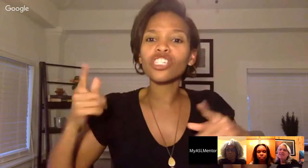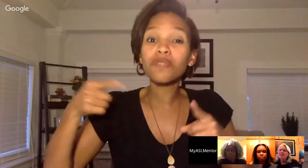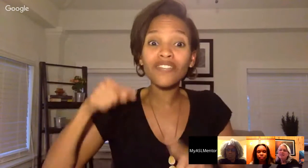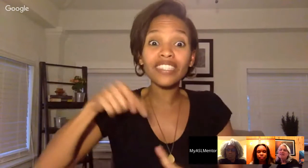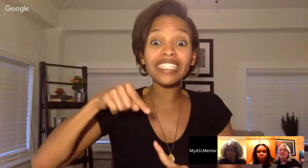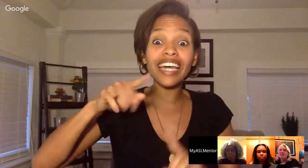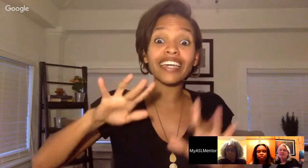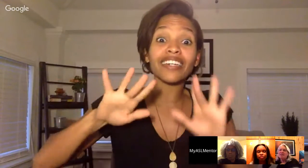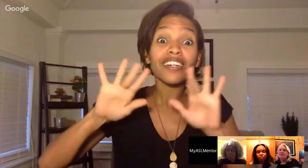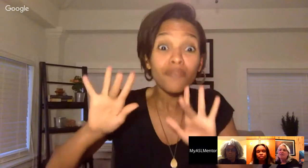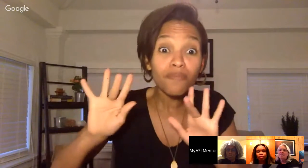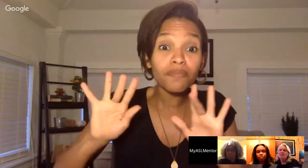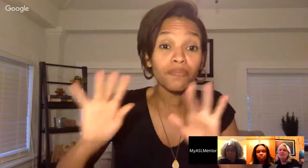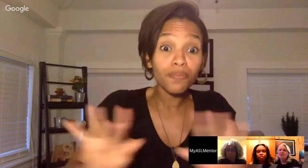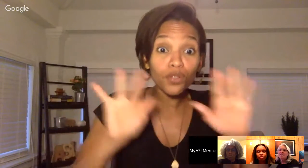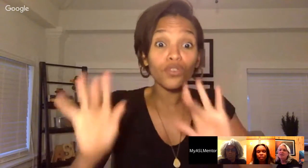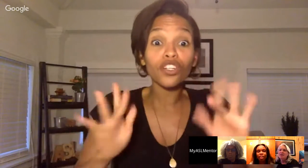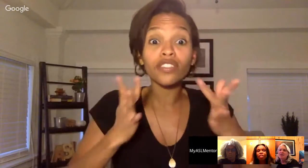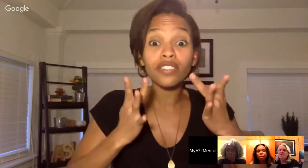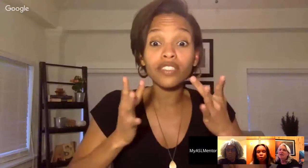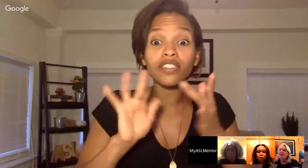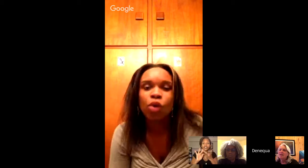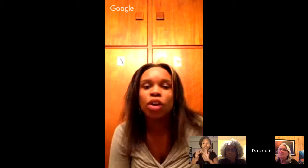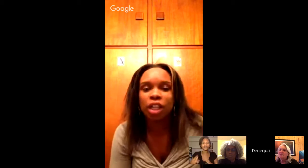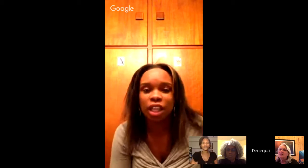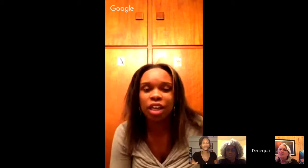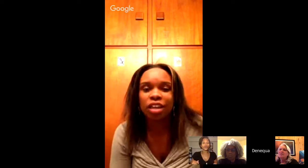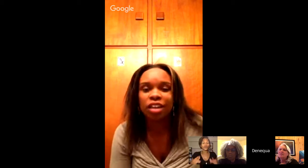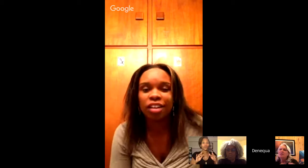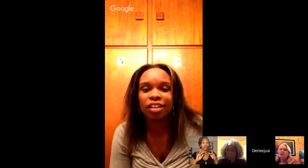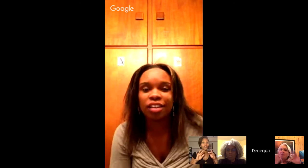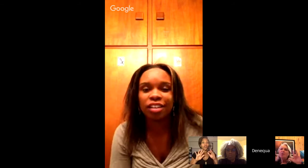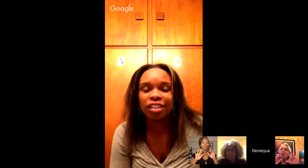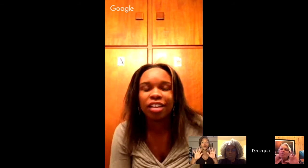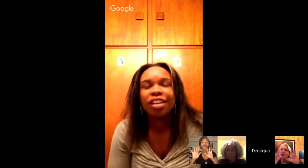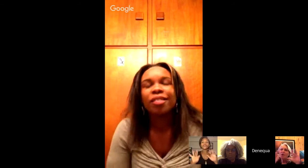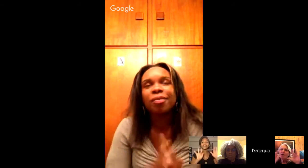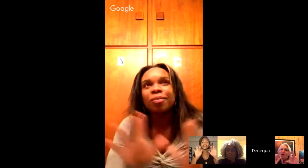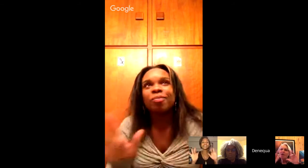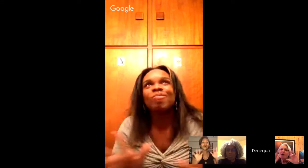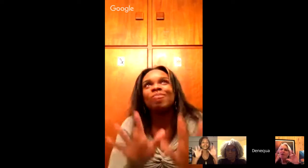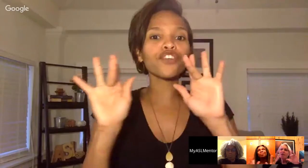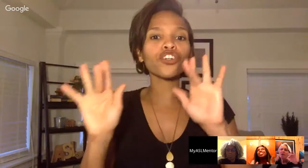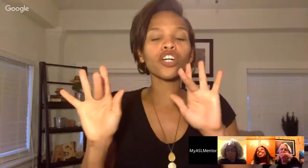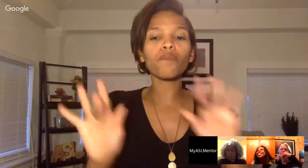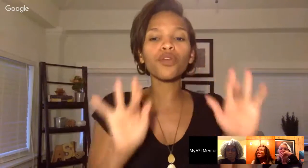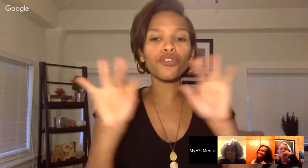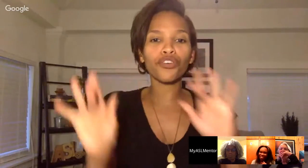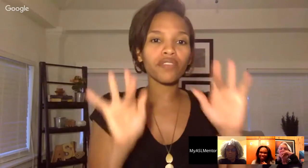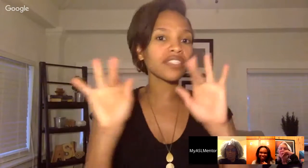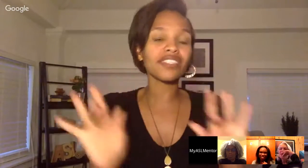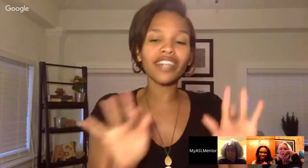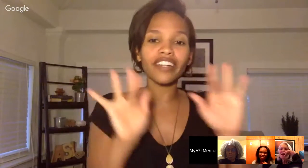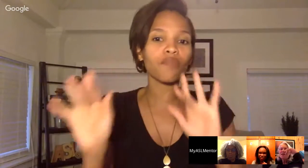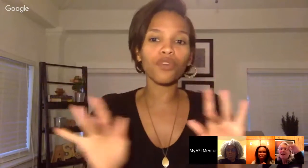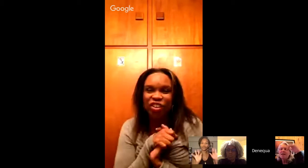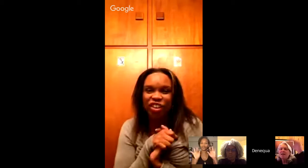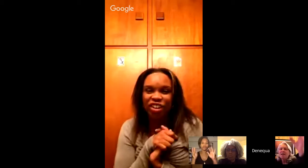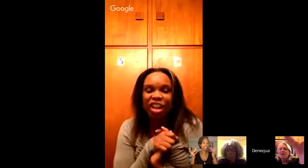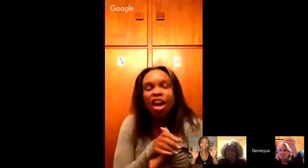She's specifically saying that record, like, this is the sign for computer. This is the sign for computer. Oh,